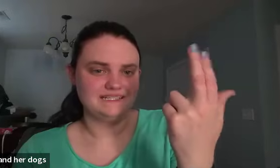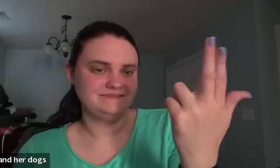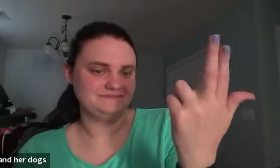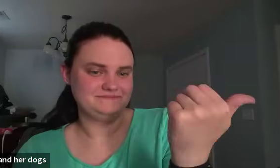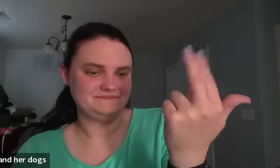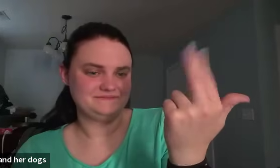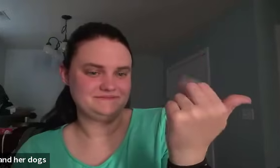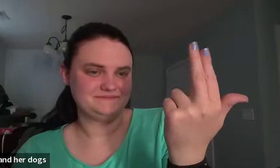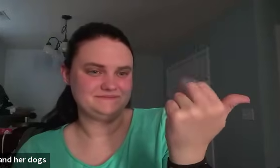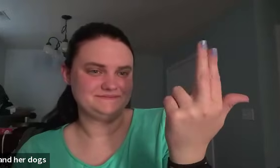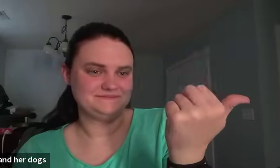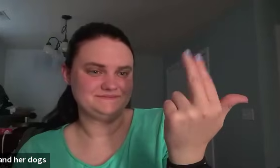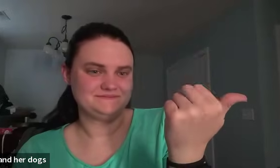13,